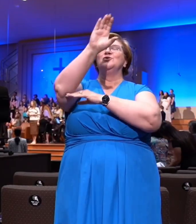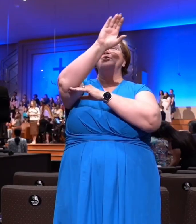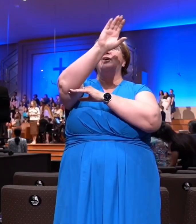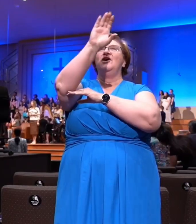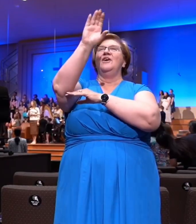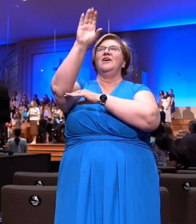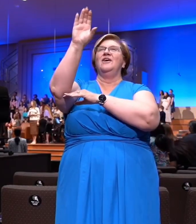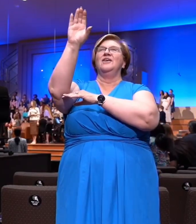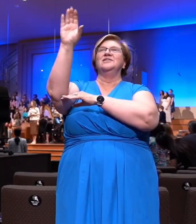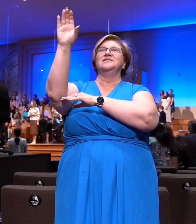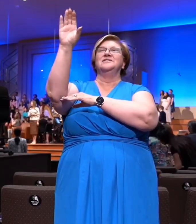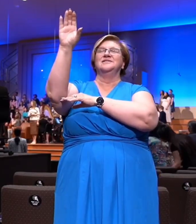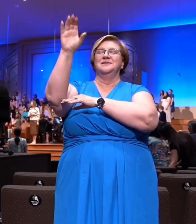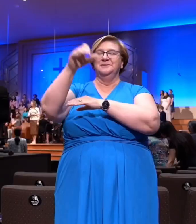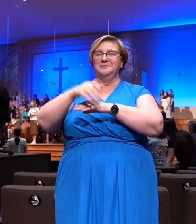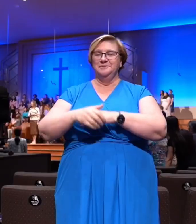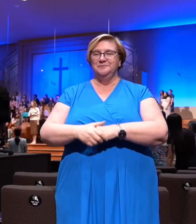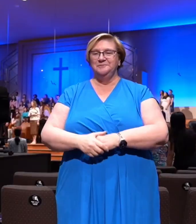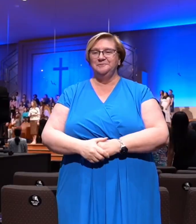cross.